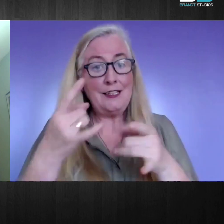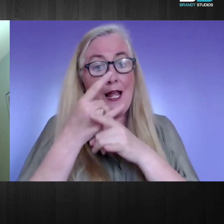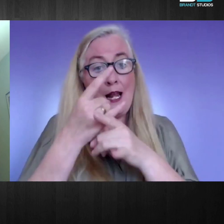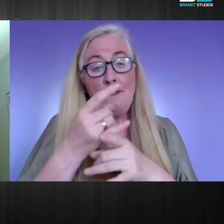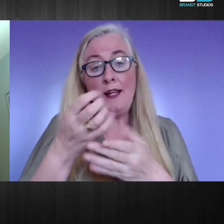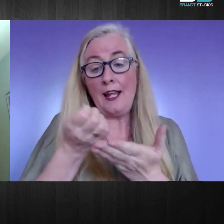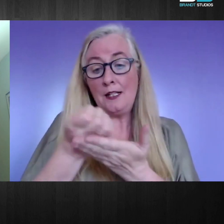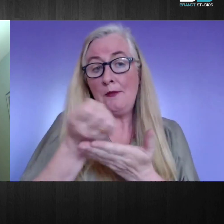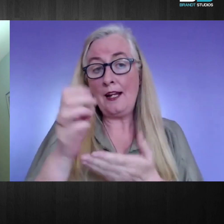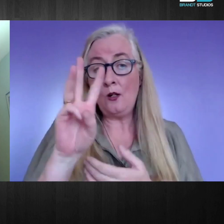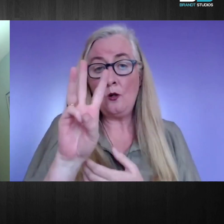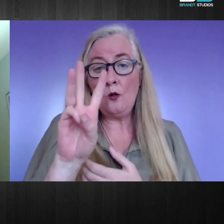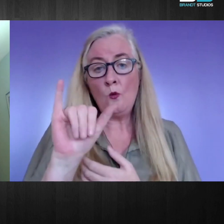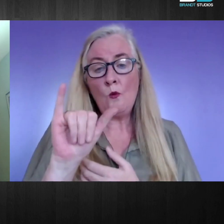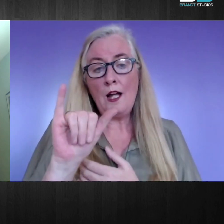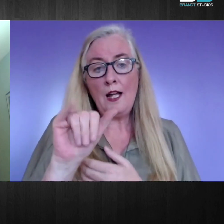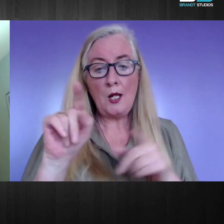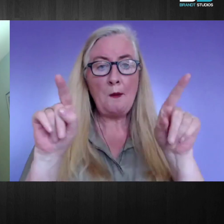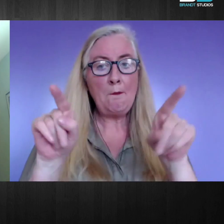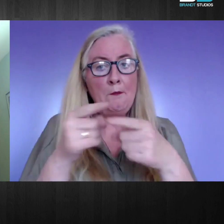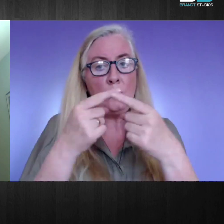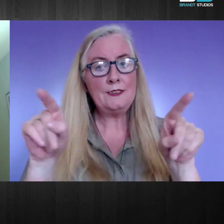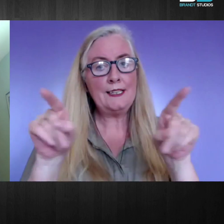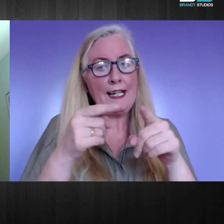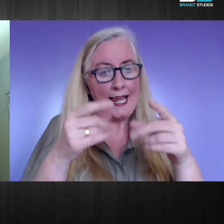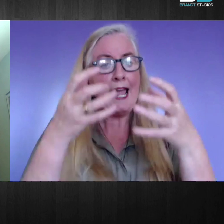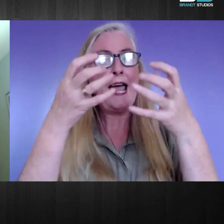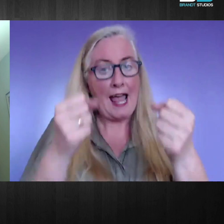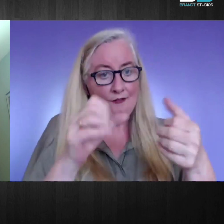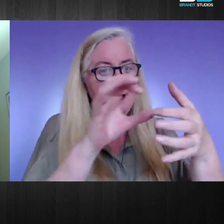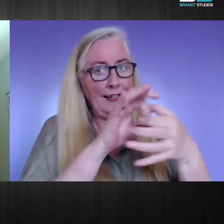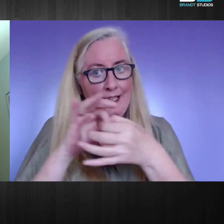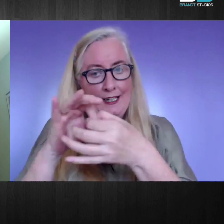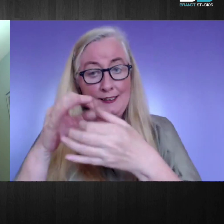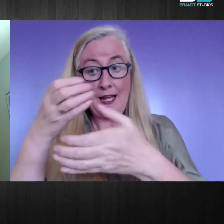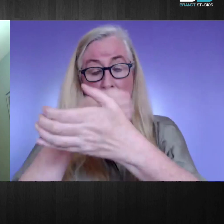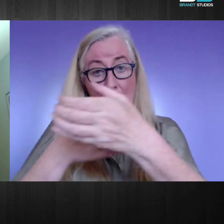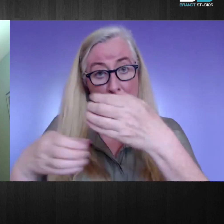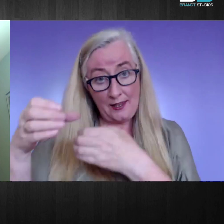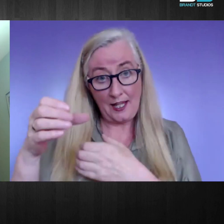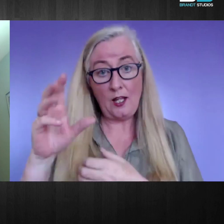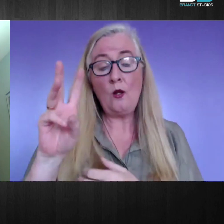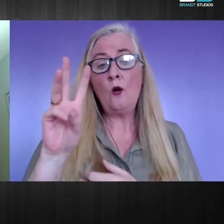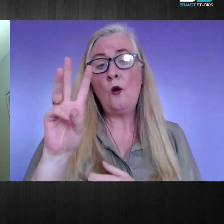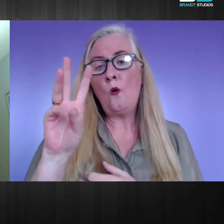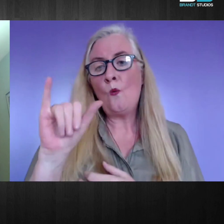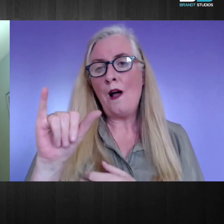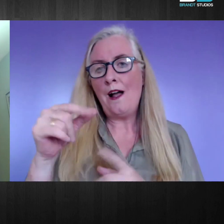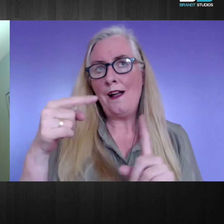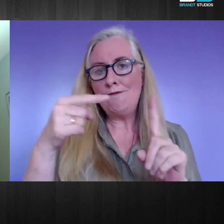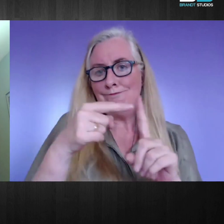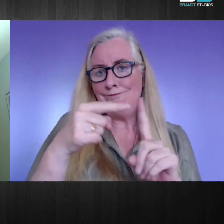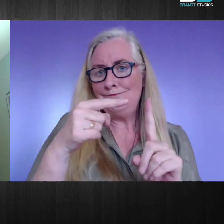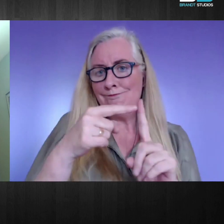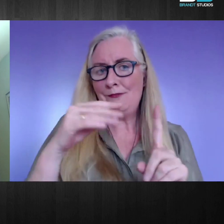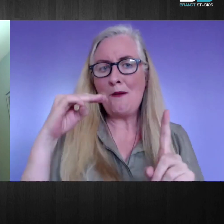is associated with higher levels of empathy and so on, and why it can be such a potent force for human connection,